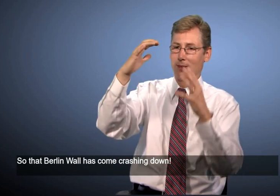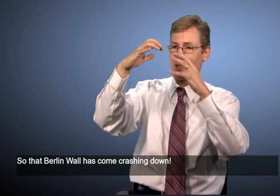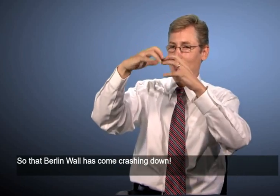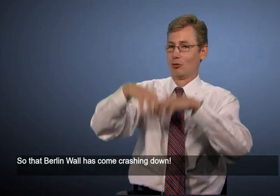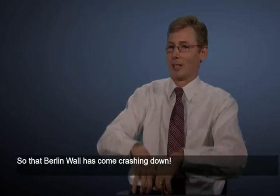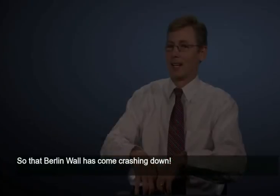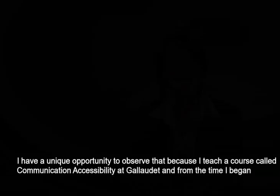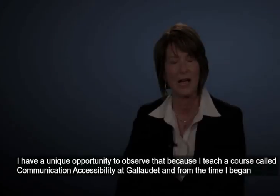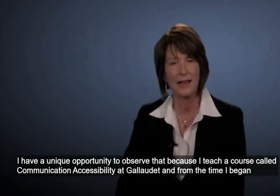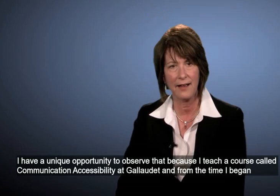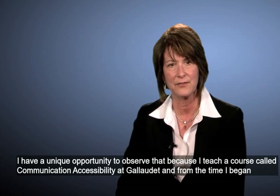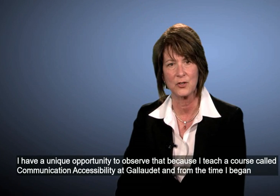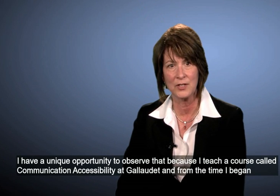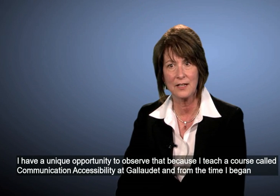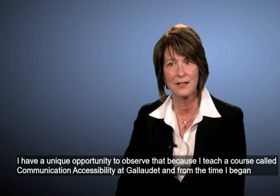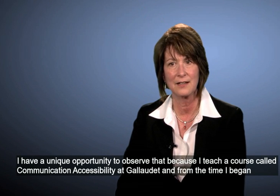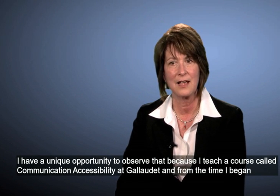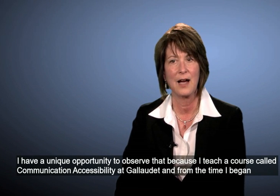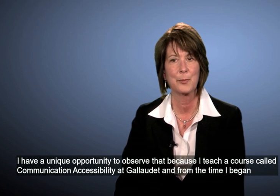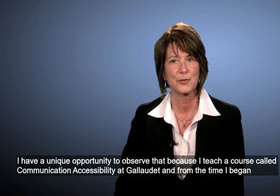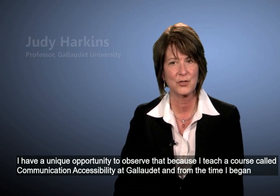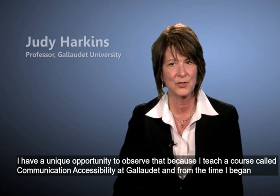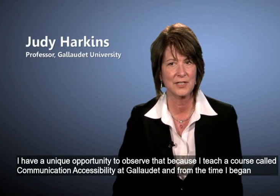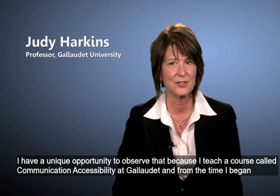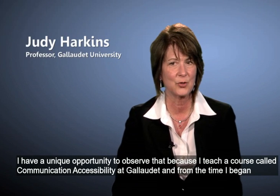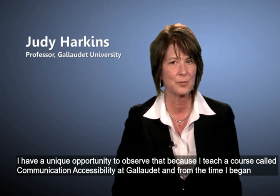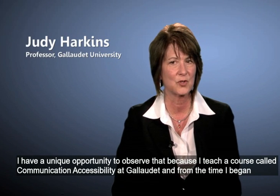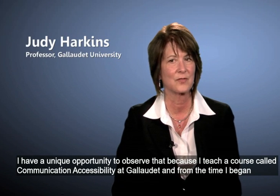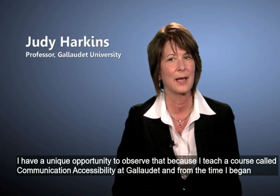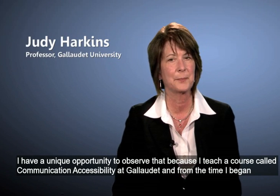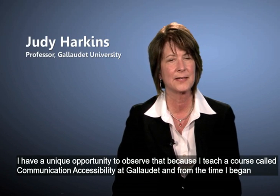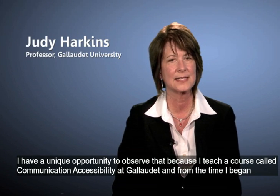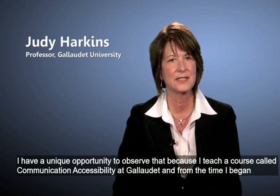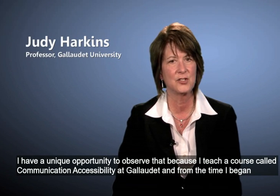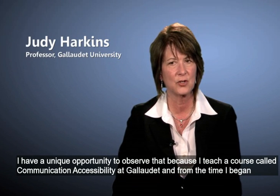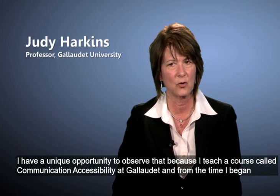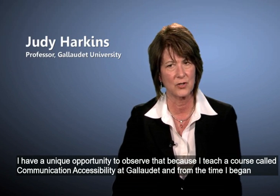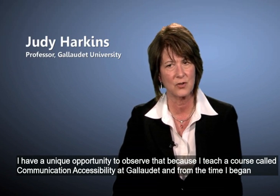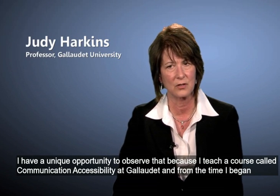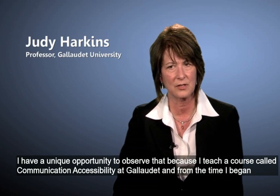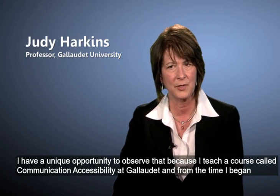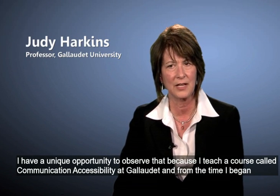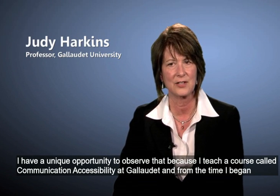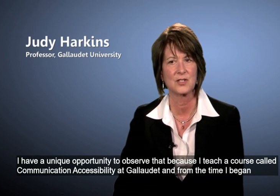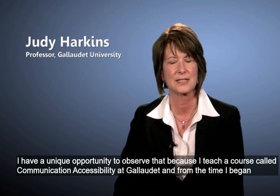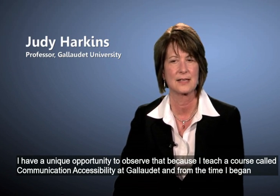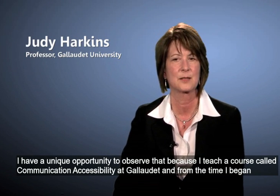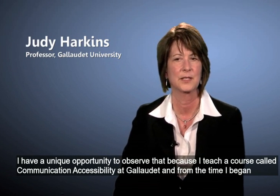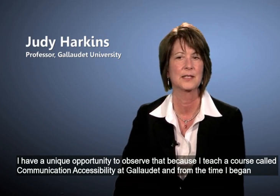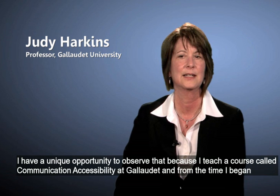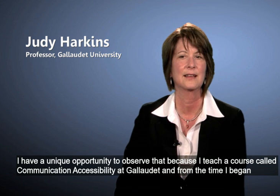down. I have a unique opportunity to observe that because I teach a course called Communication Accessibility at